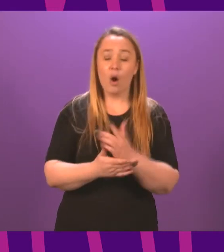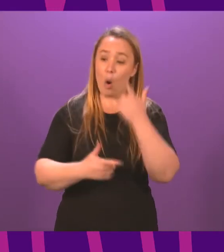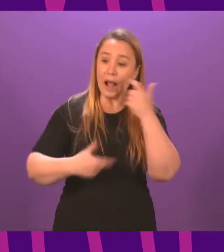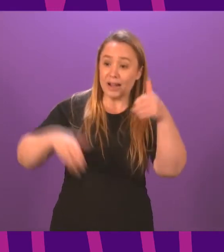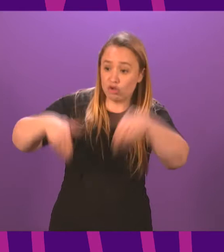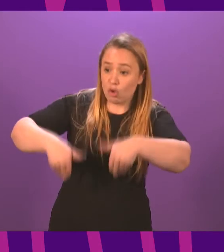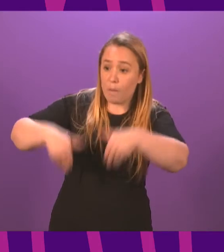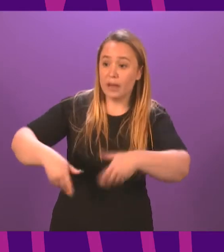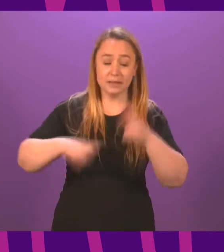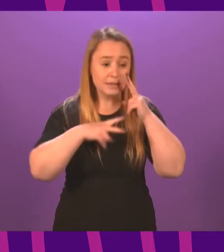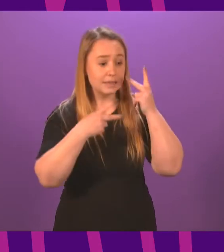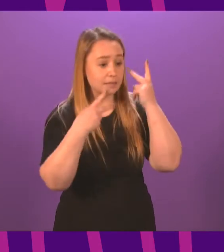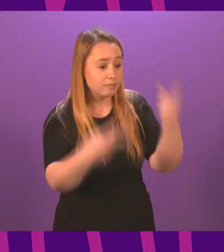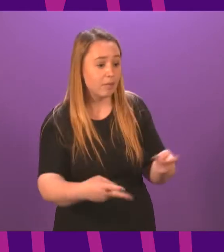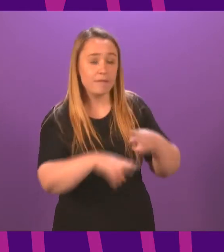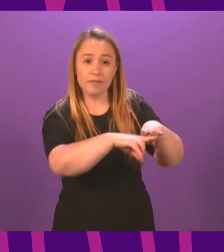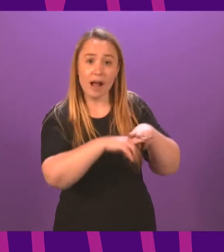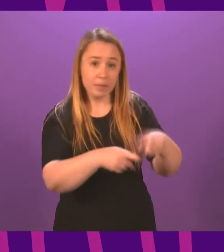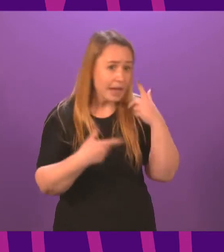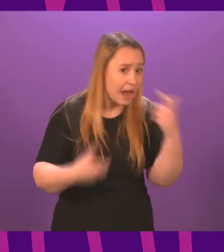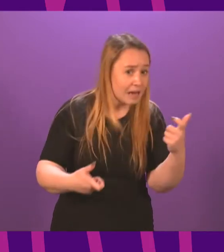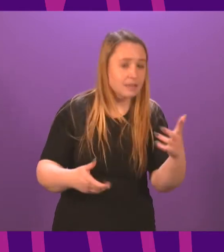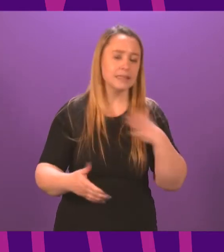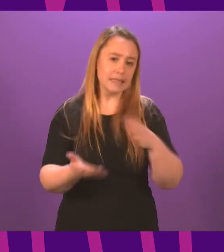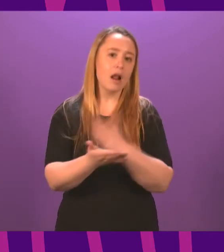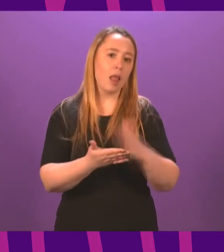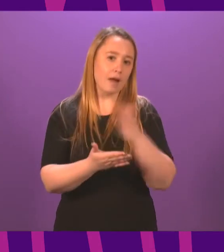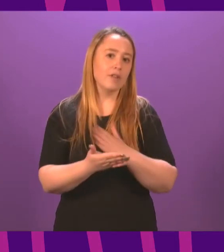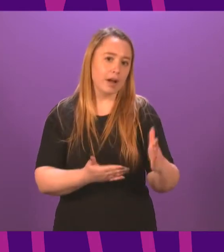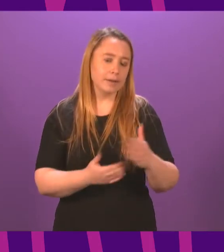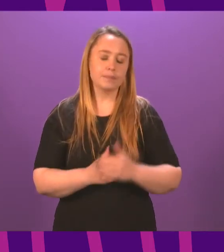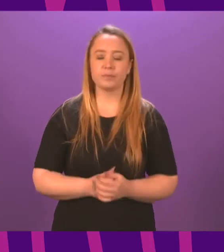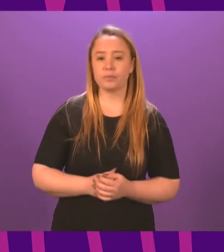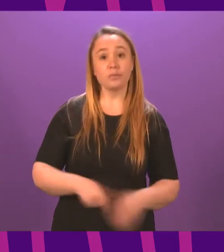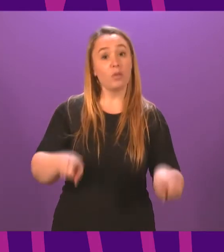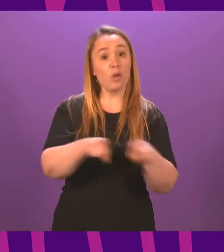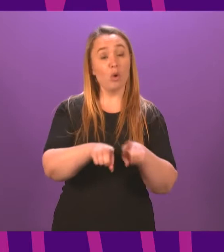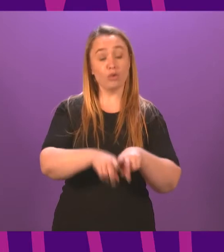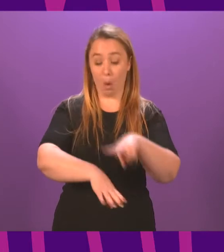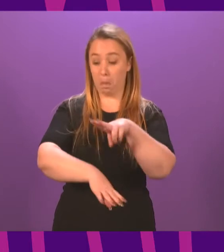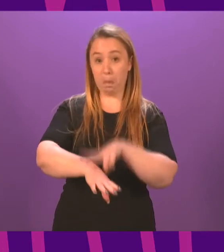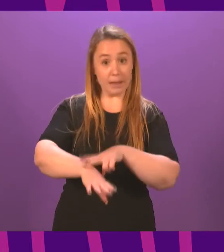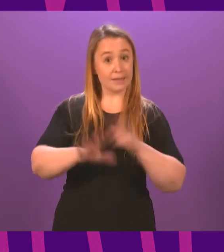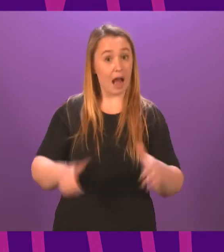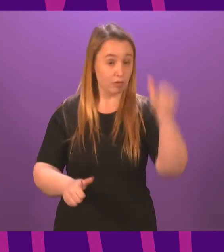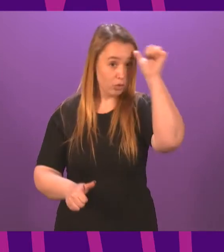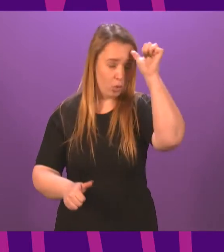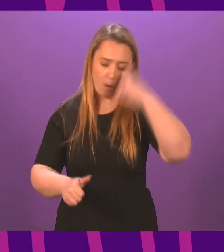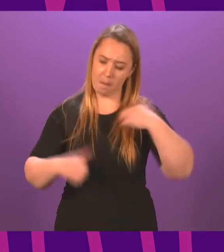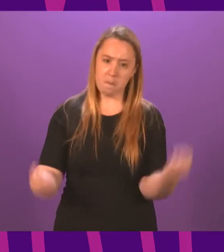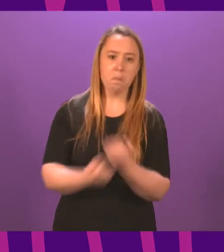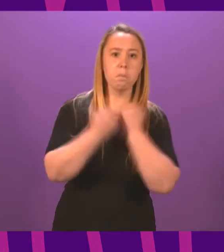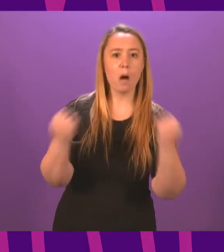see family. They need this clarification urgently. More crucially, the police need to know what powers they will have to enforce